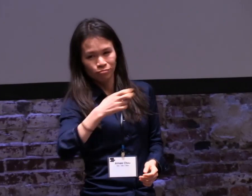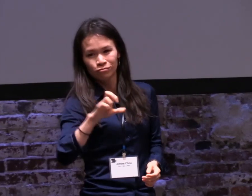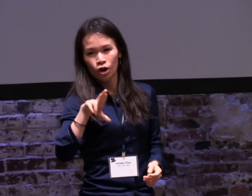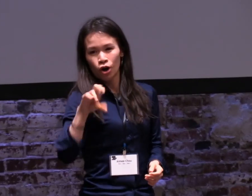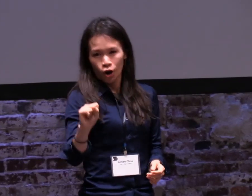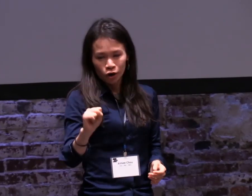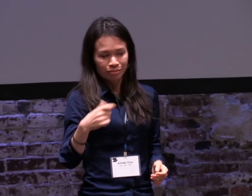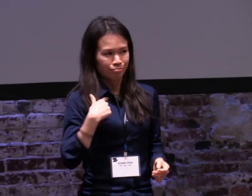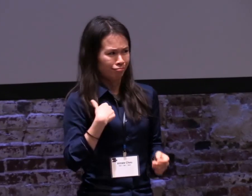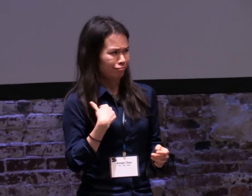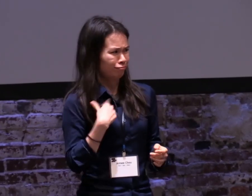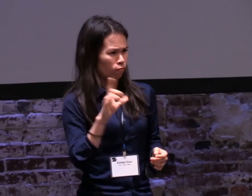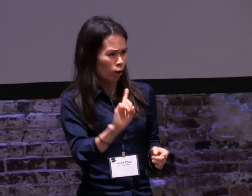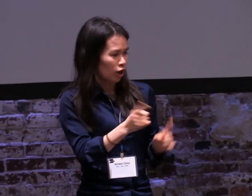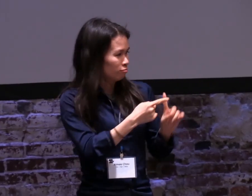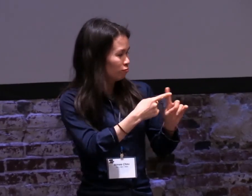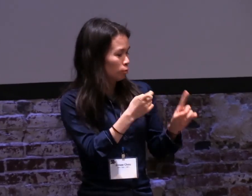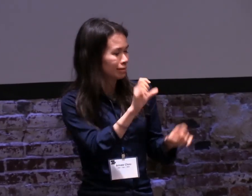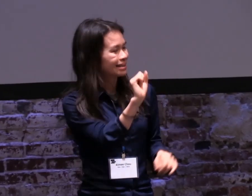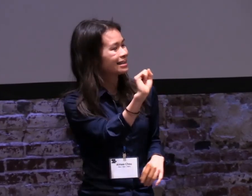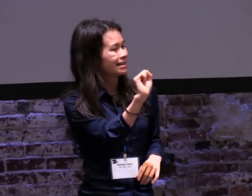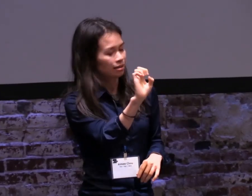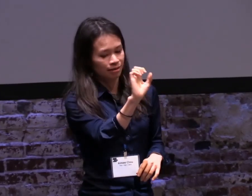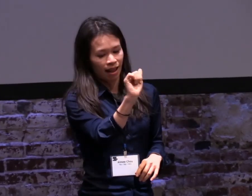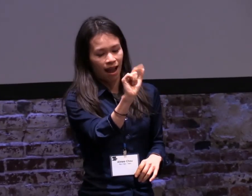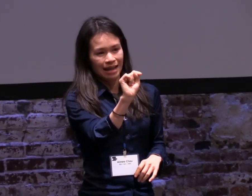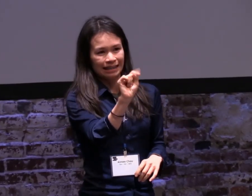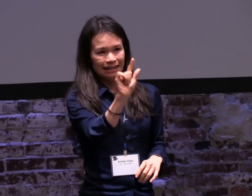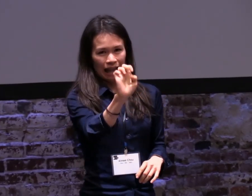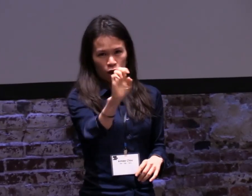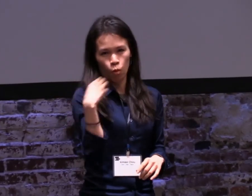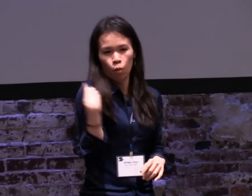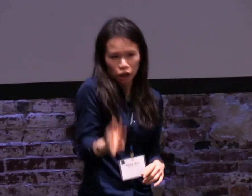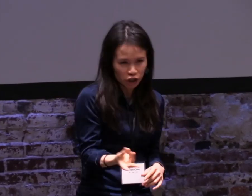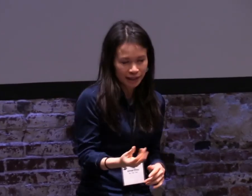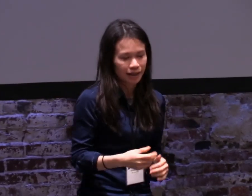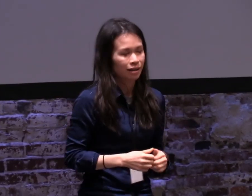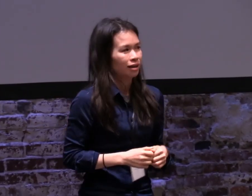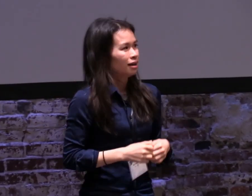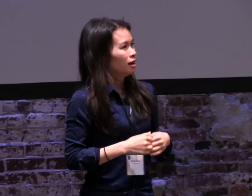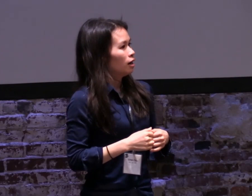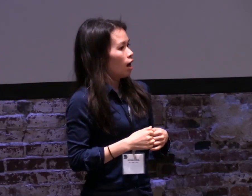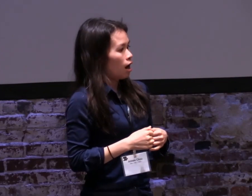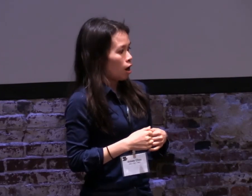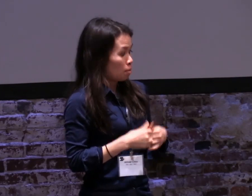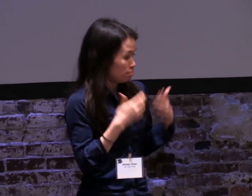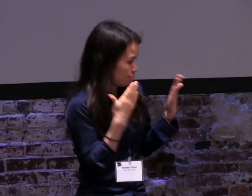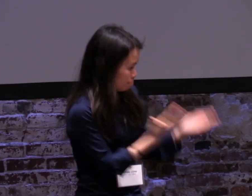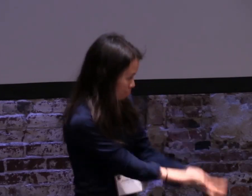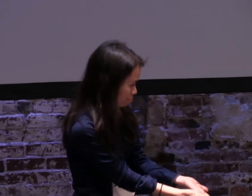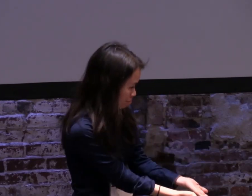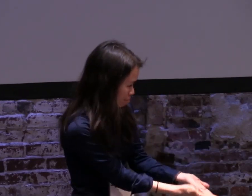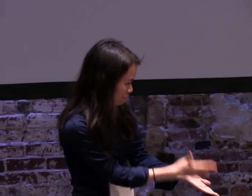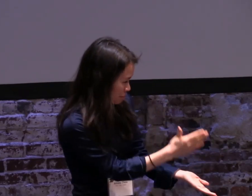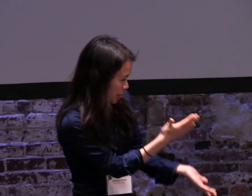My pronouns are she, her, and hers. I come from Seattle, Washington.